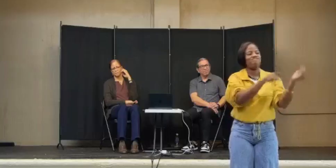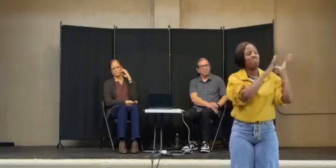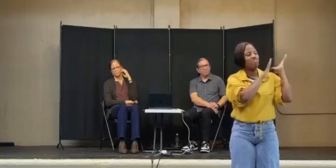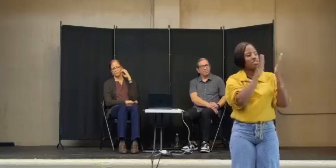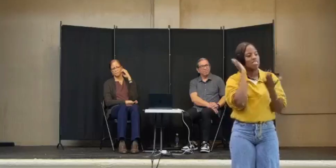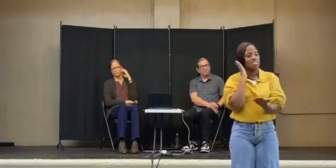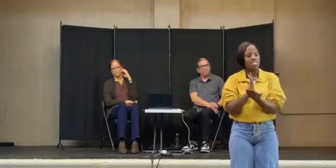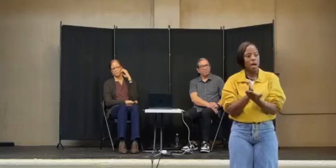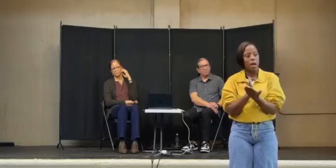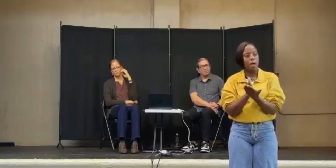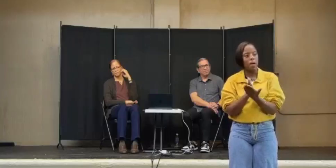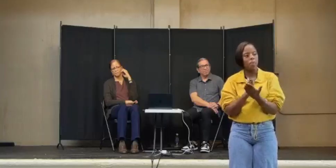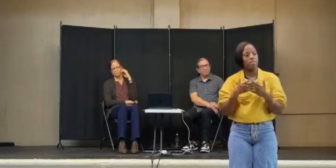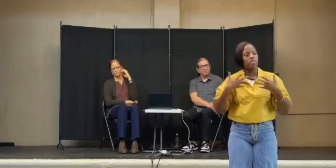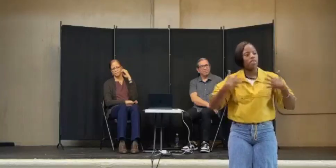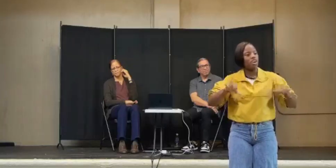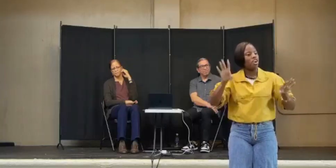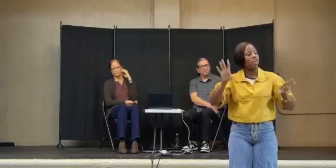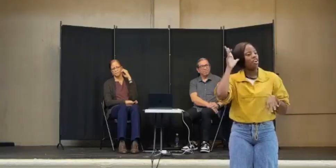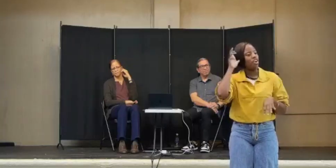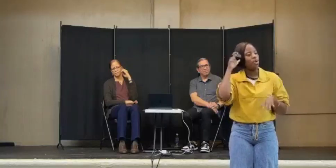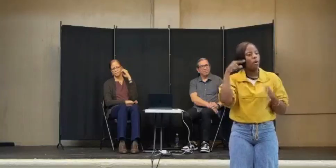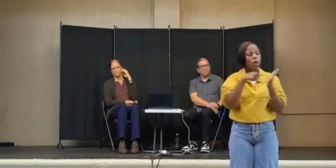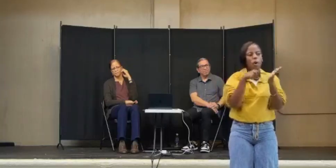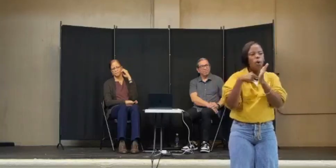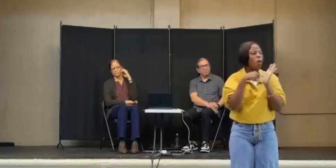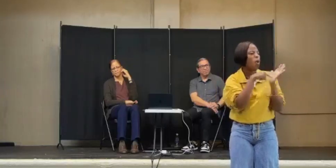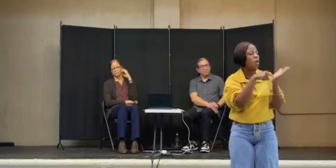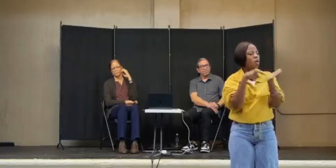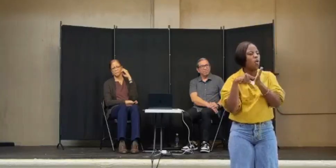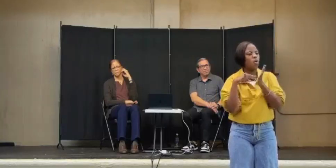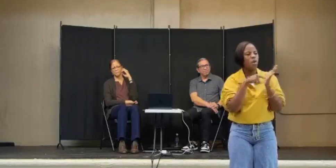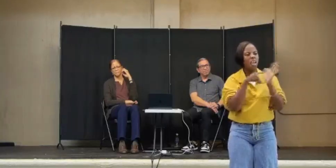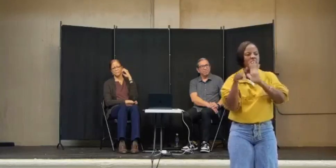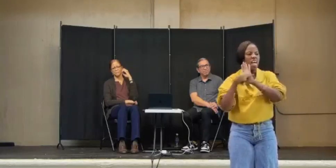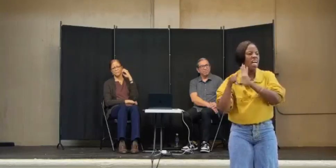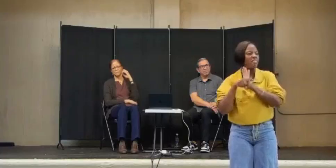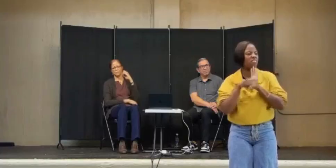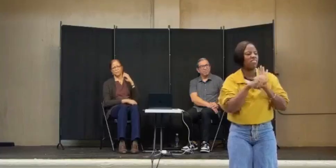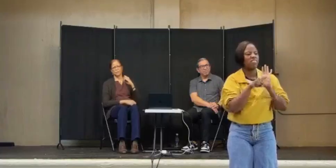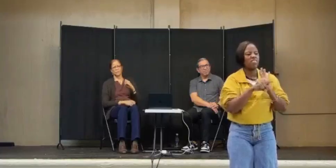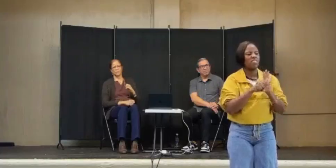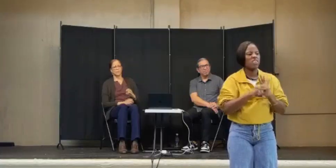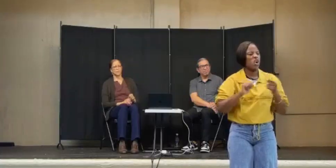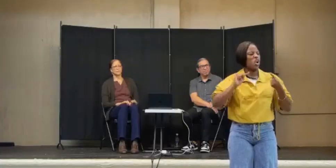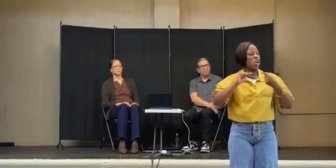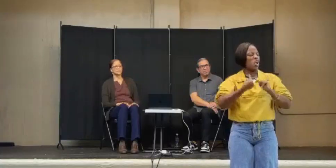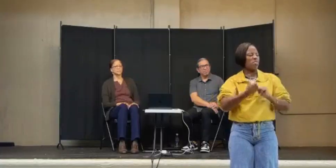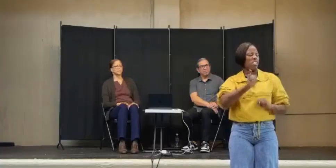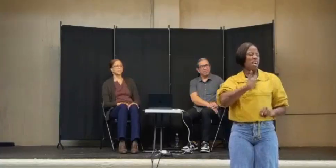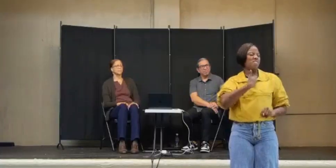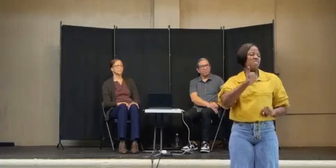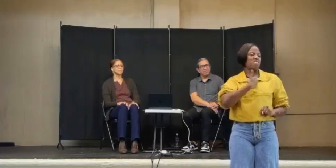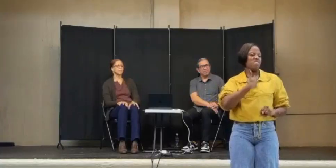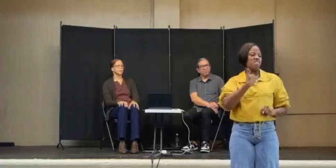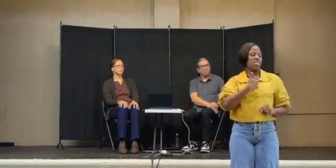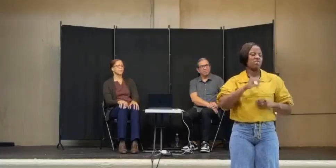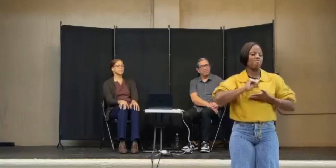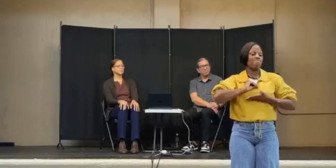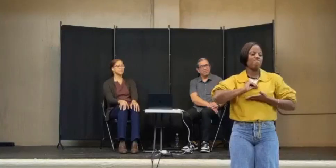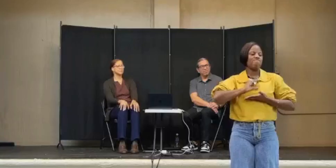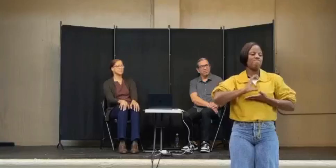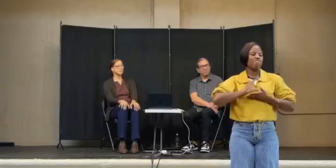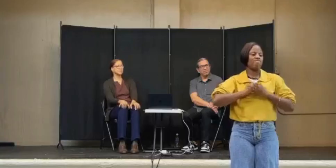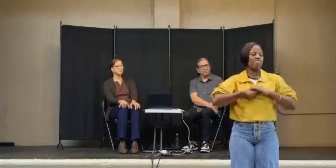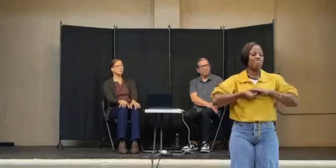And I try to just not think about those negative things, you know, and I don't want to hear about the negative anymore, and